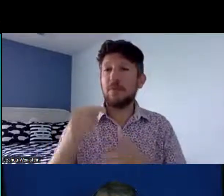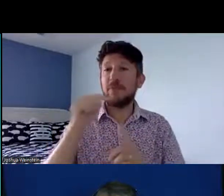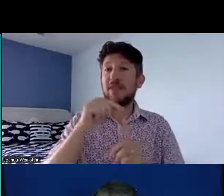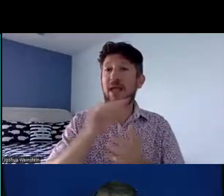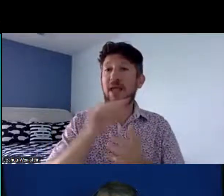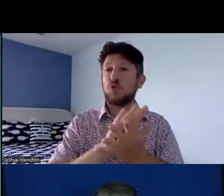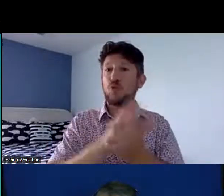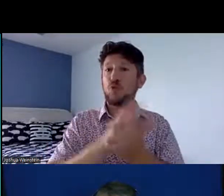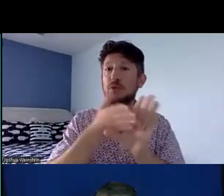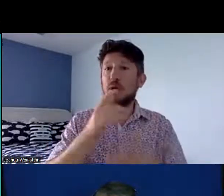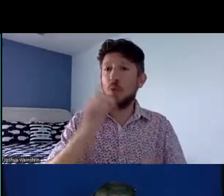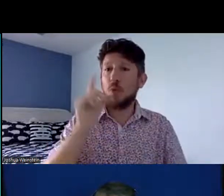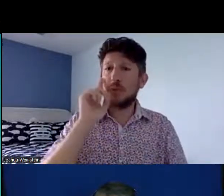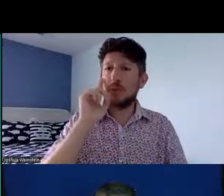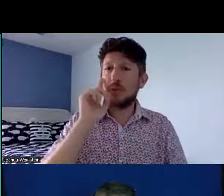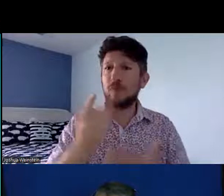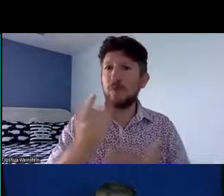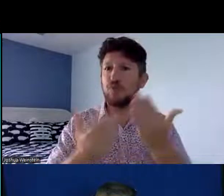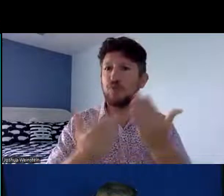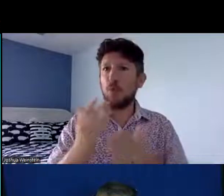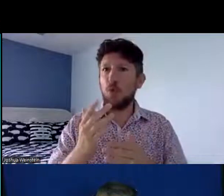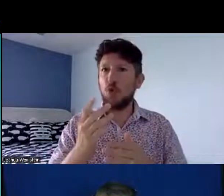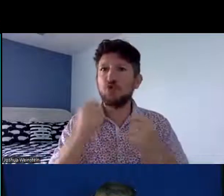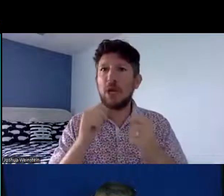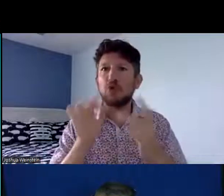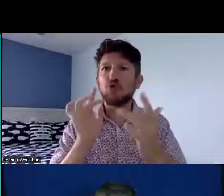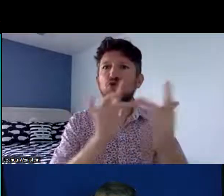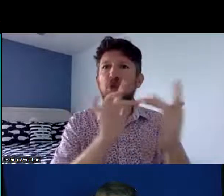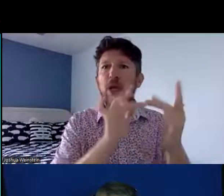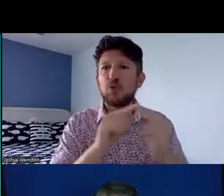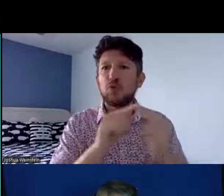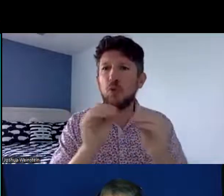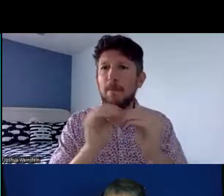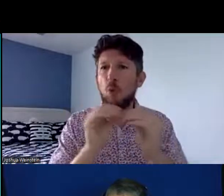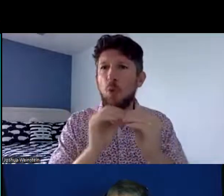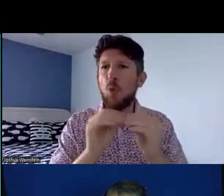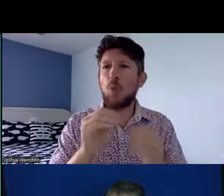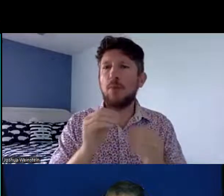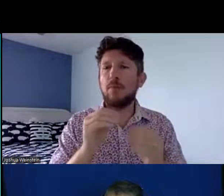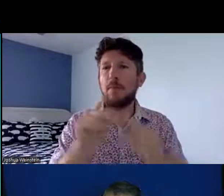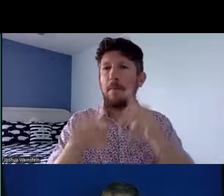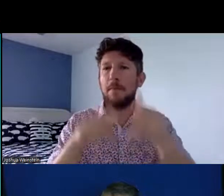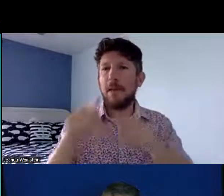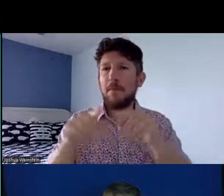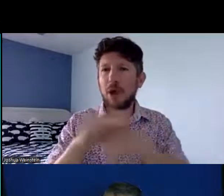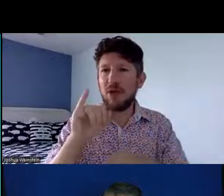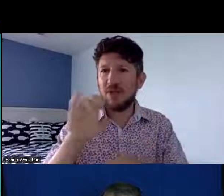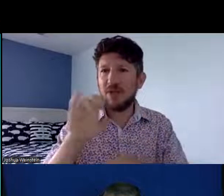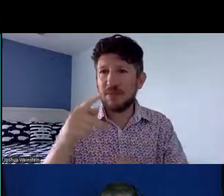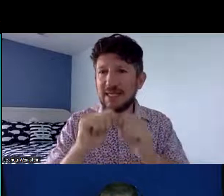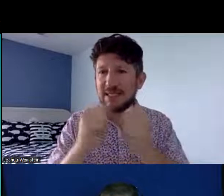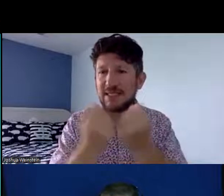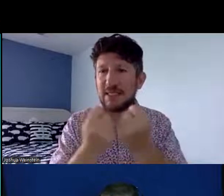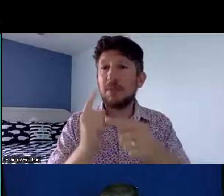first time evaluation, We try to reach out to